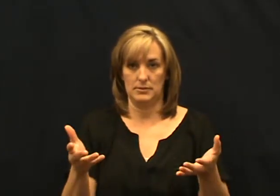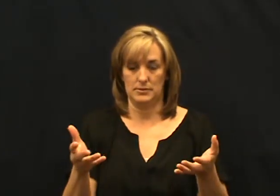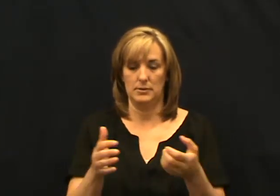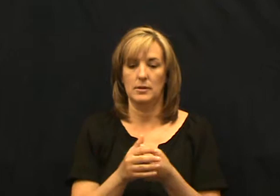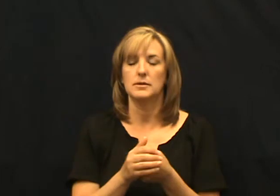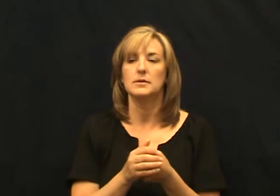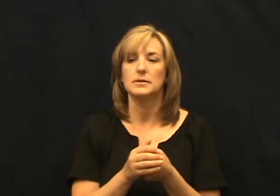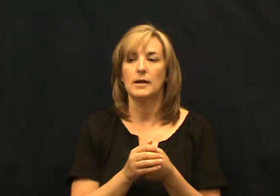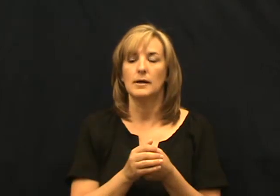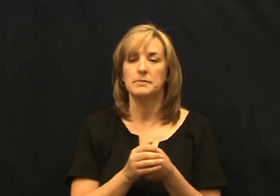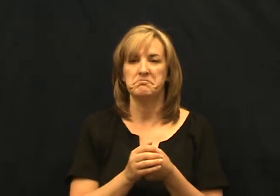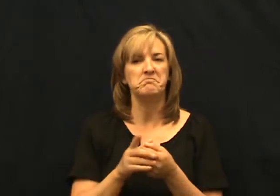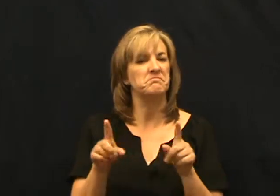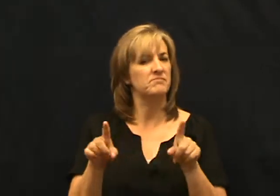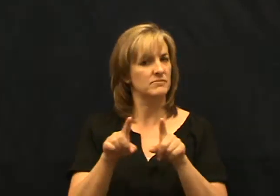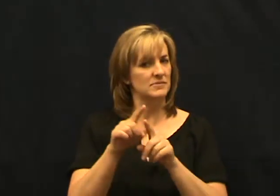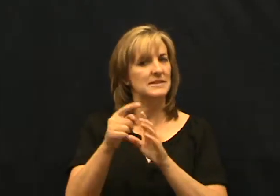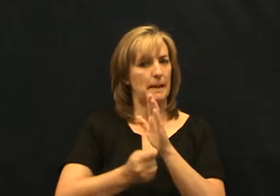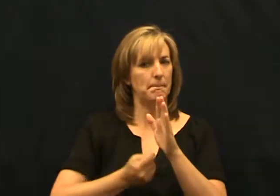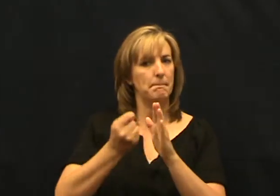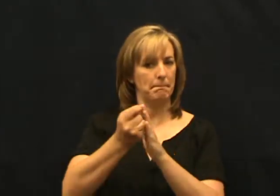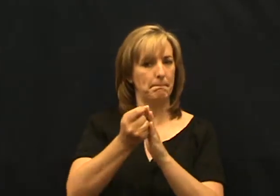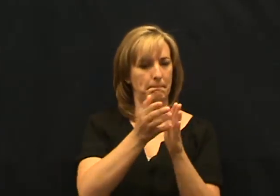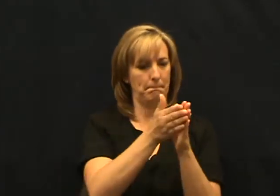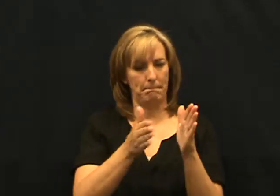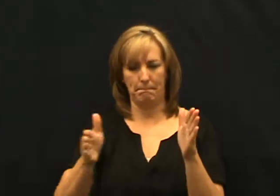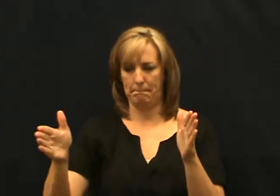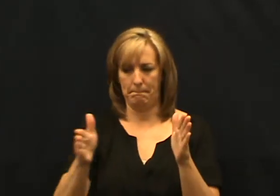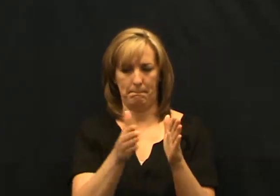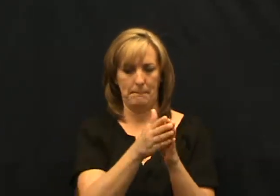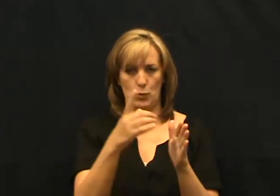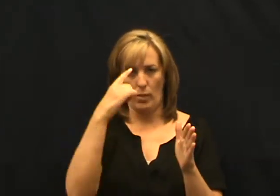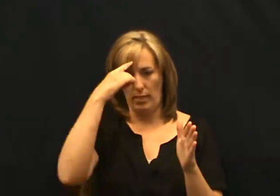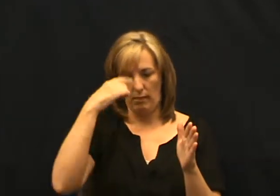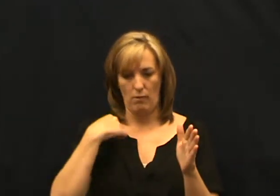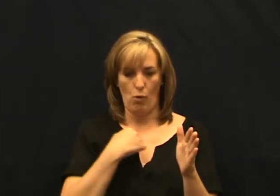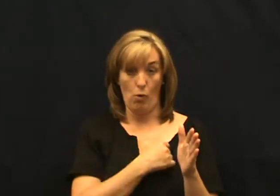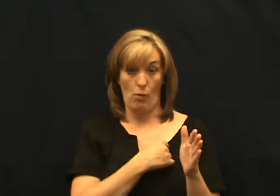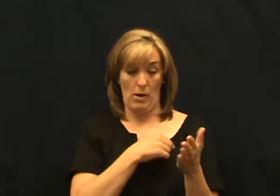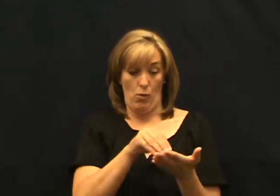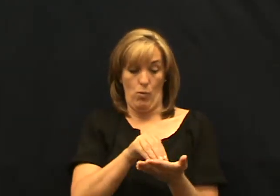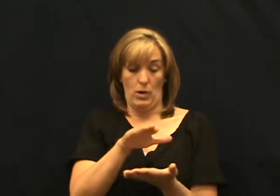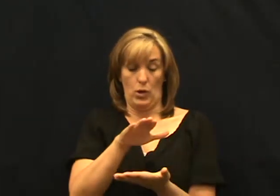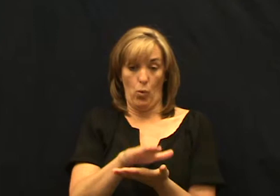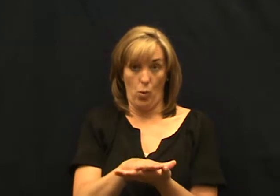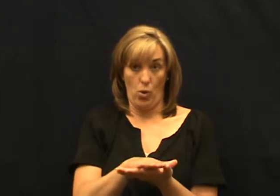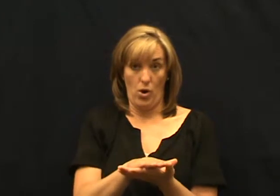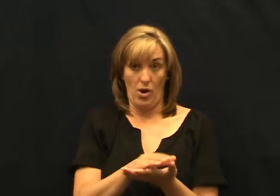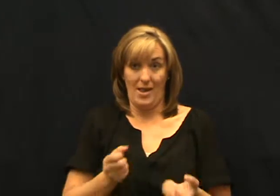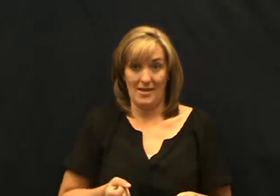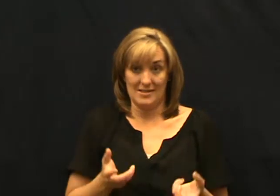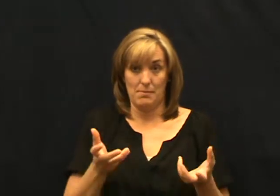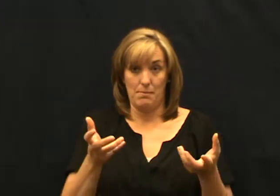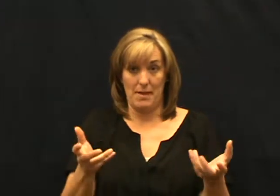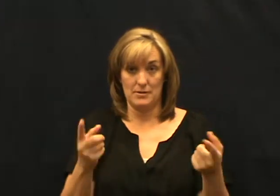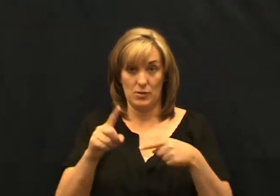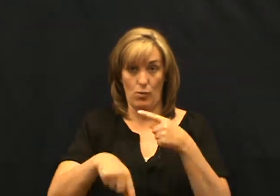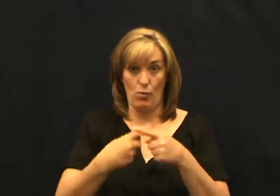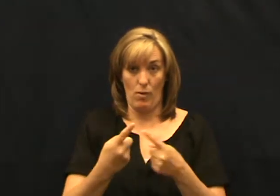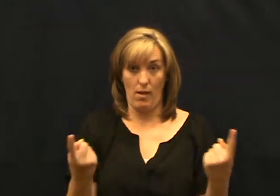this. Okay, now, an expense, we record an expense when it's incurred. And the matching principle says we